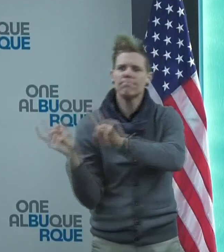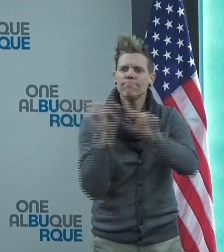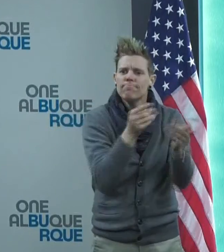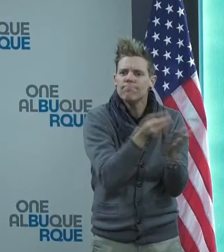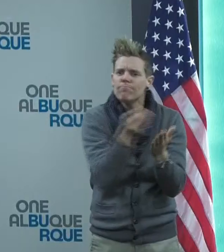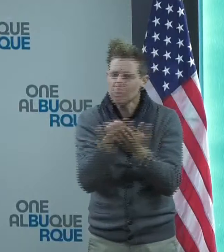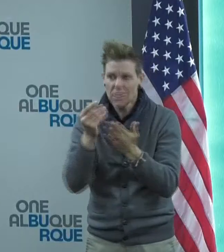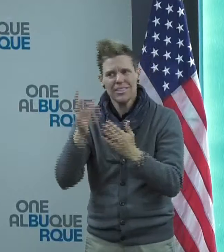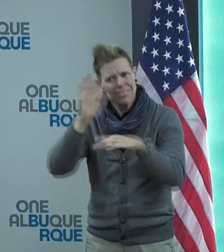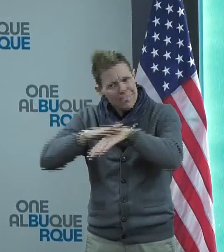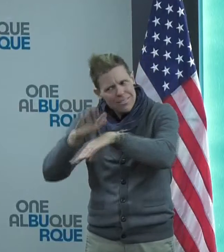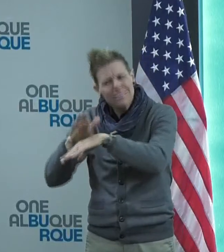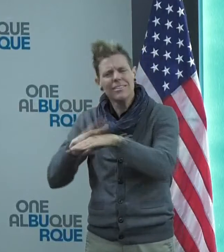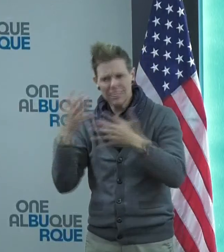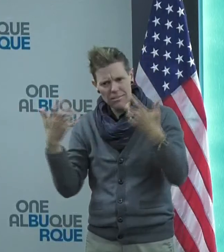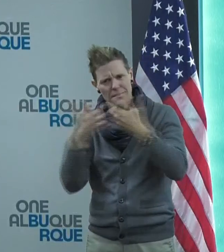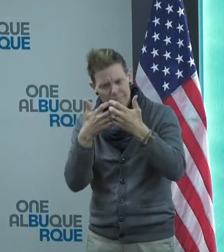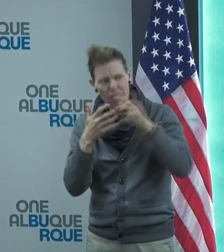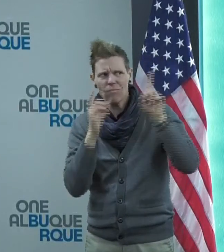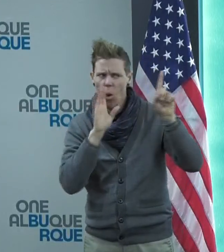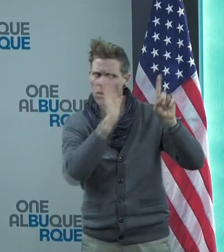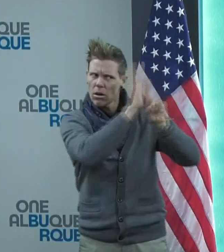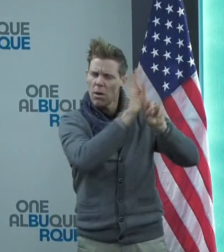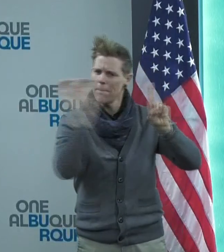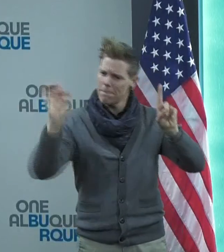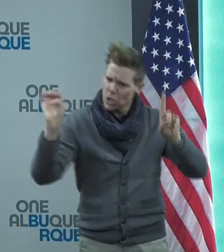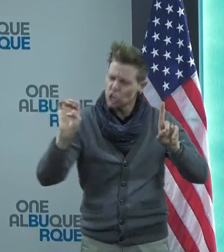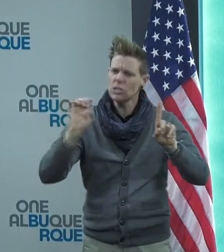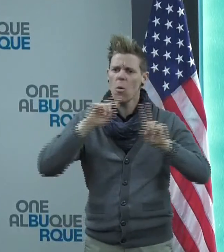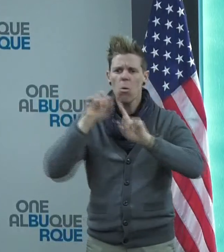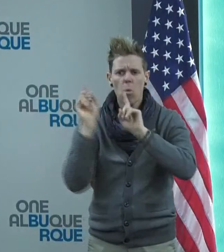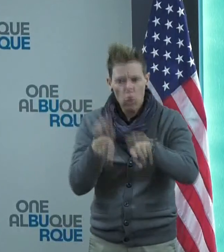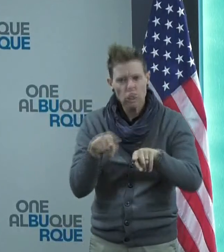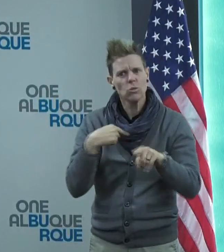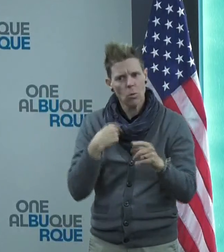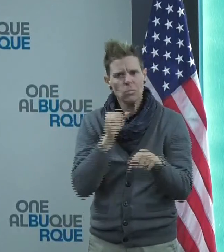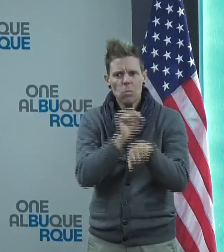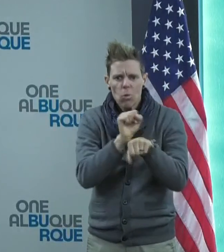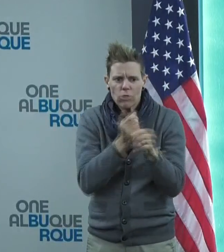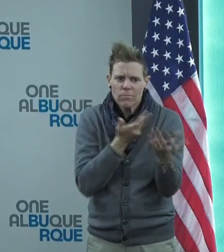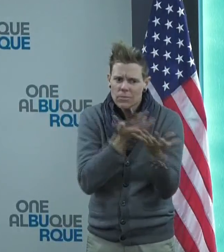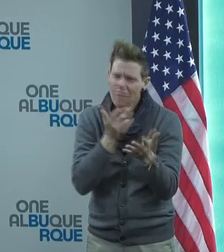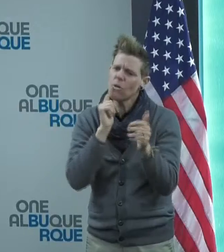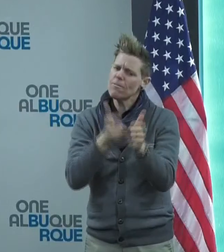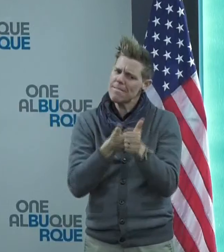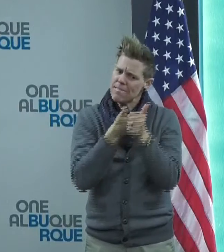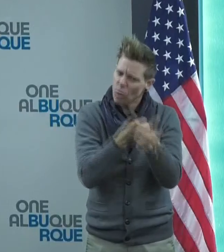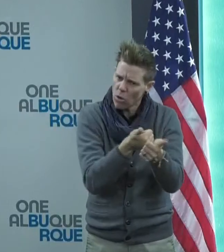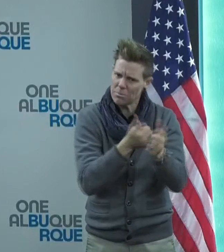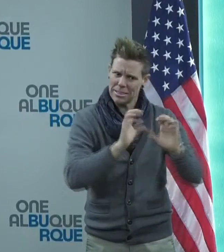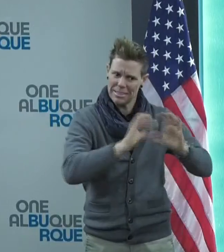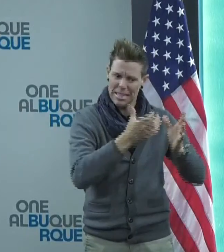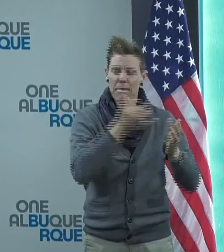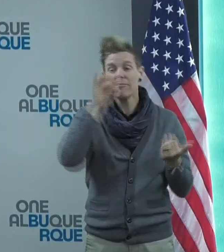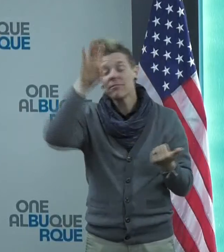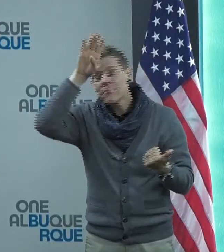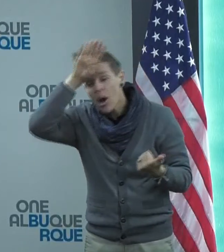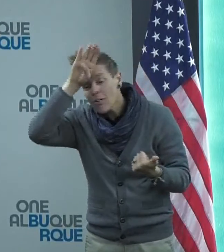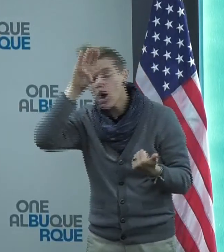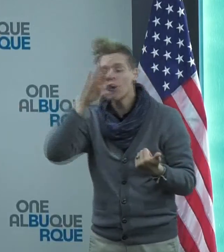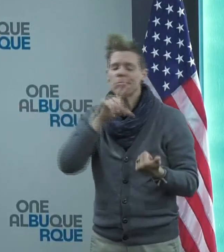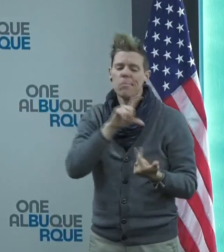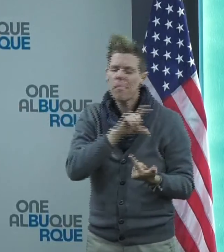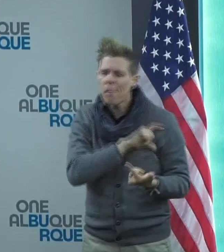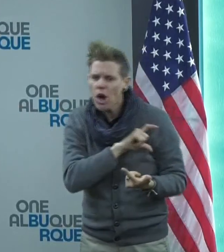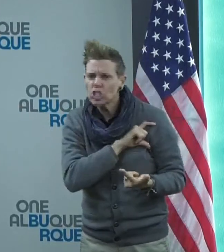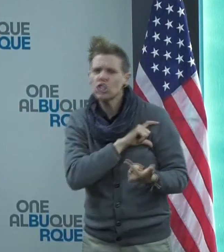part of the emergency order. And so we're working with our enforcement team, the Fire Marshal's Office, Environmental Health, and the Planning Department to increase